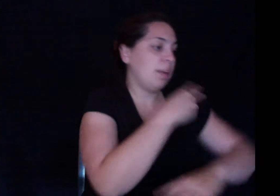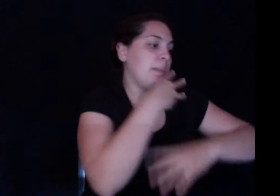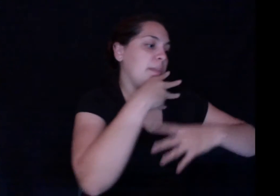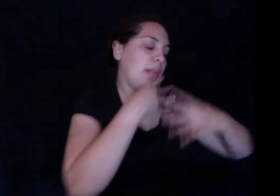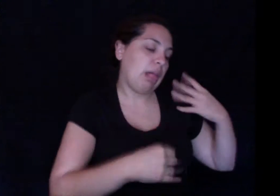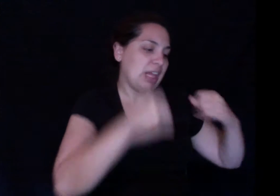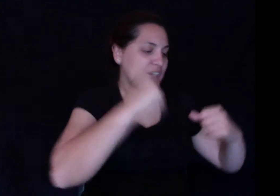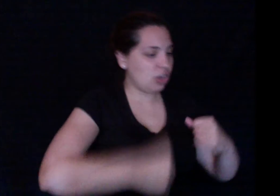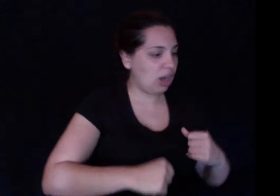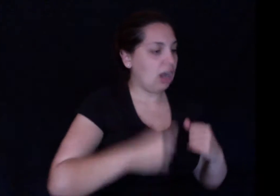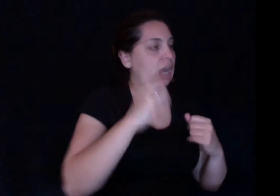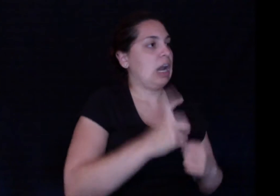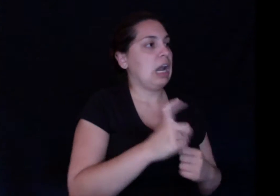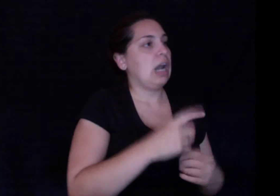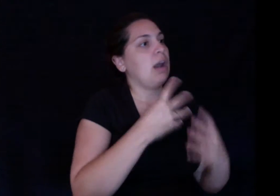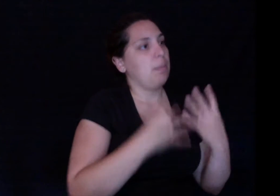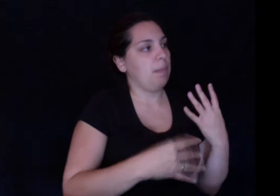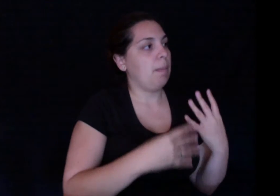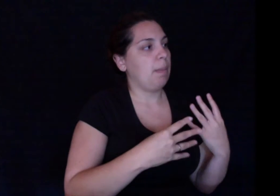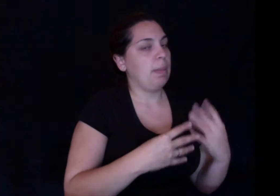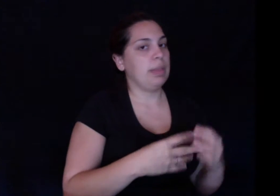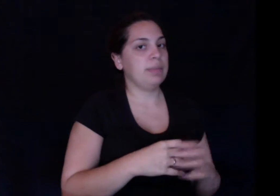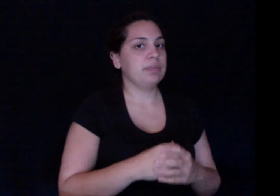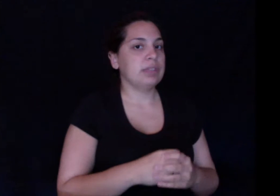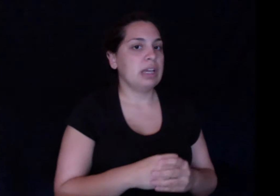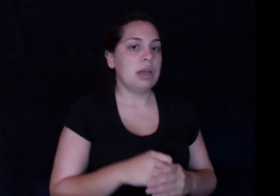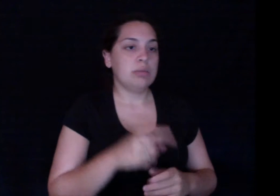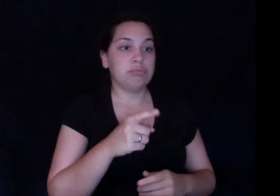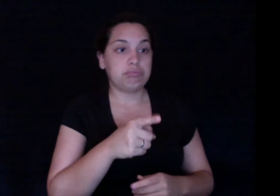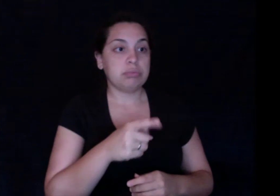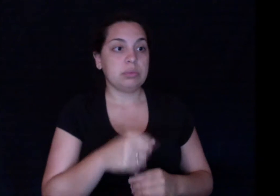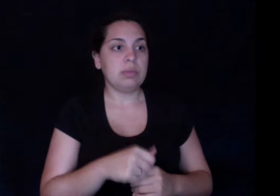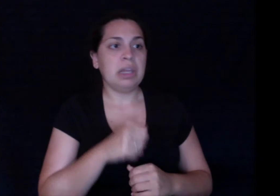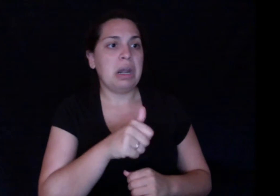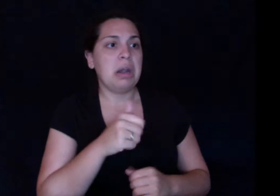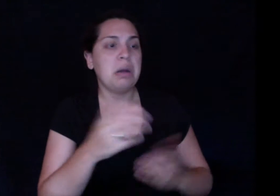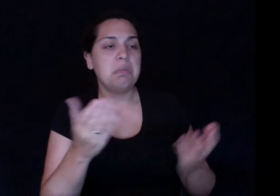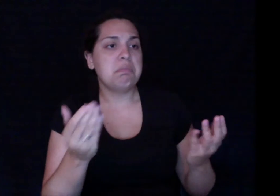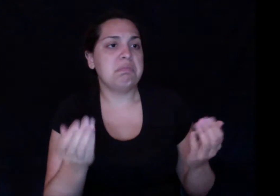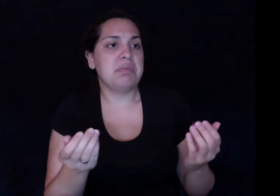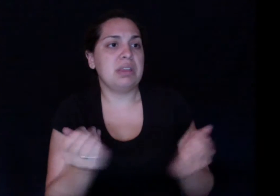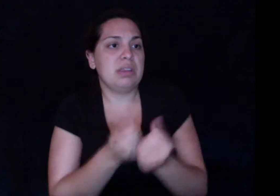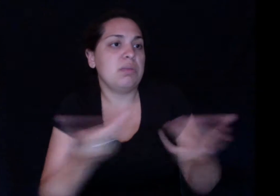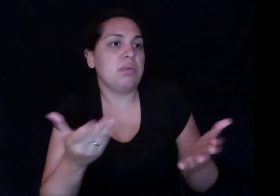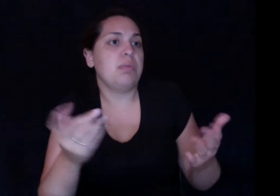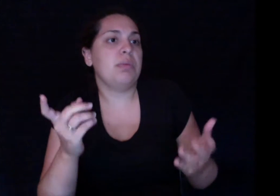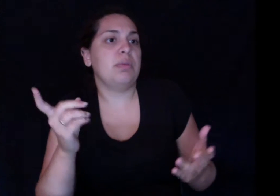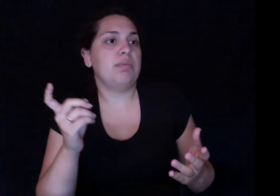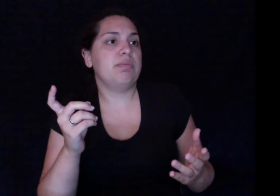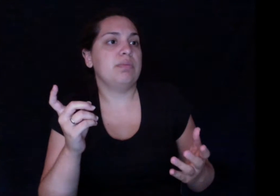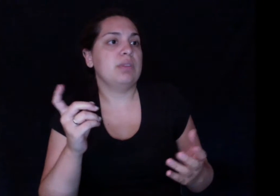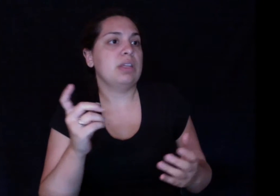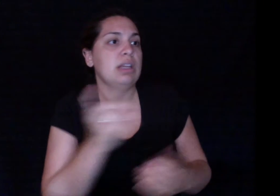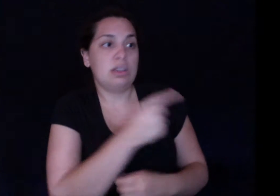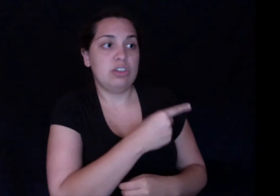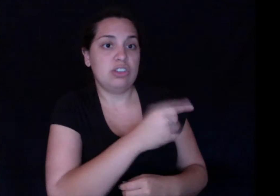there and doing something to help the community. And it looks like we're doing a great job. Simon at the Red Cross emailed us after his interview and let us